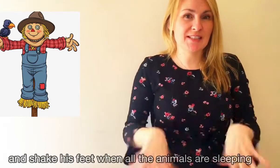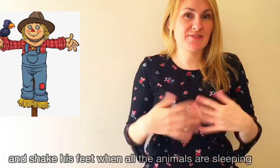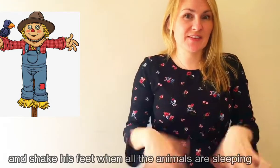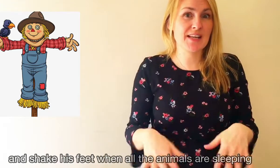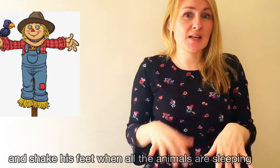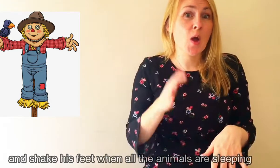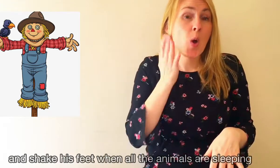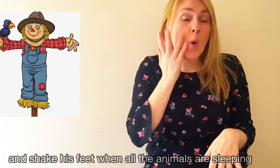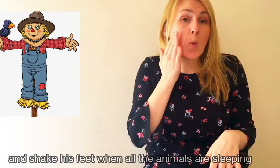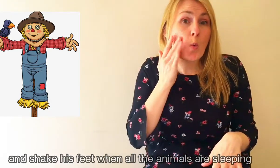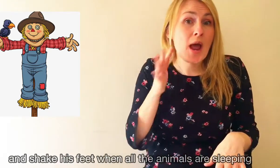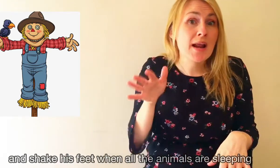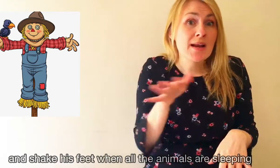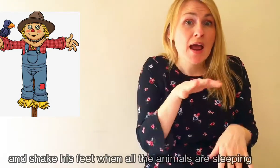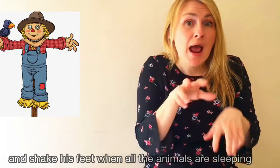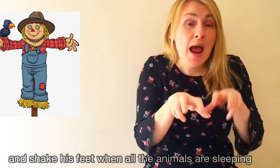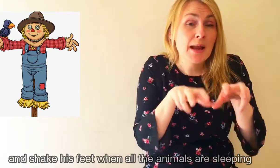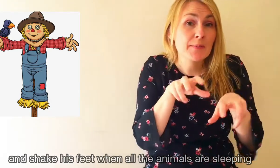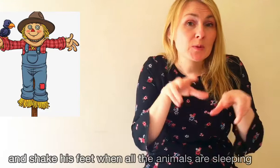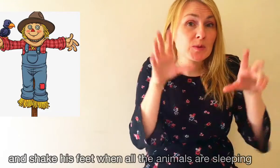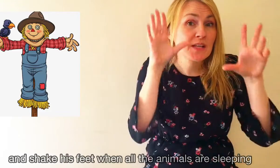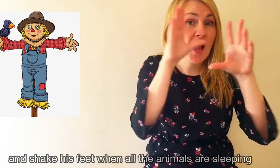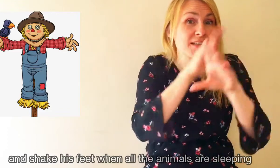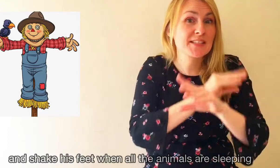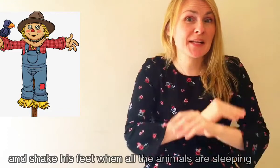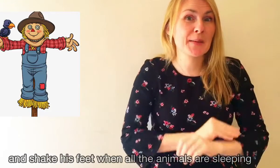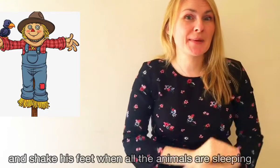feet when animals are sleeping.